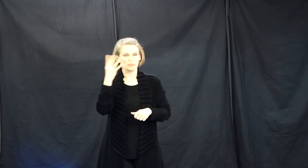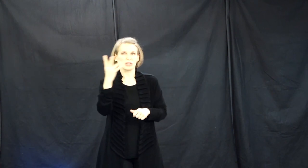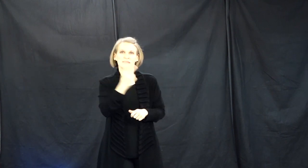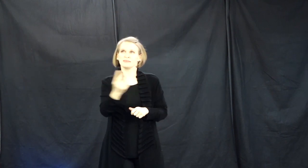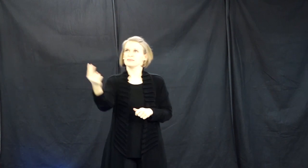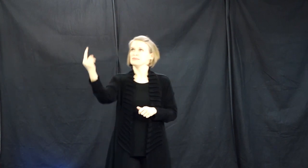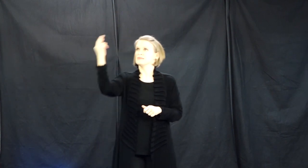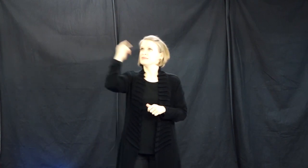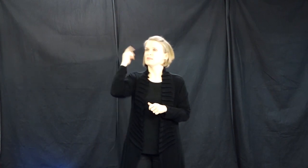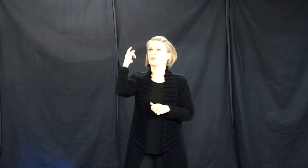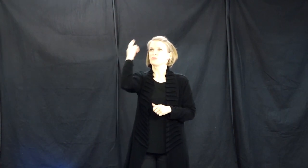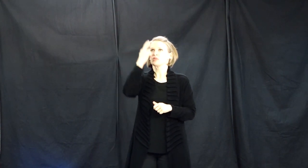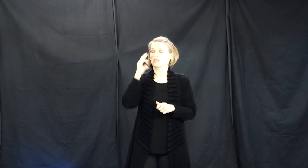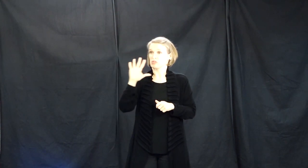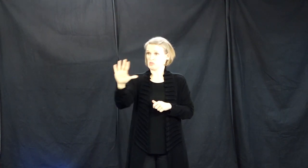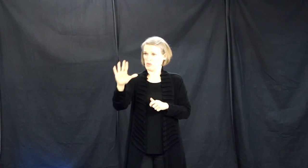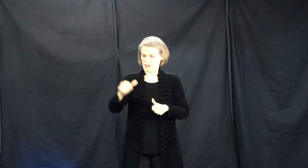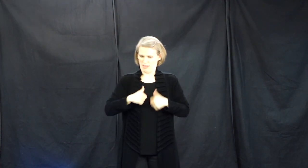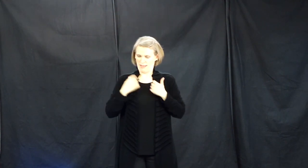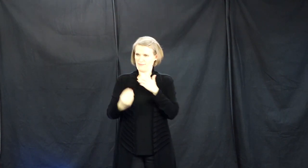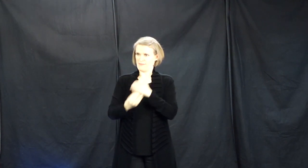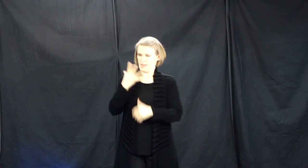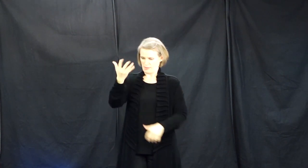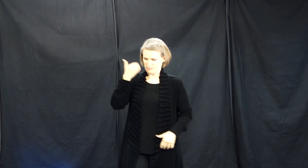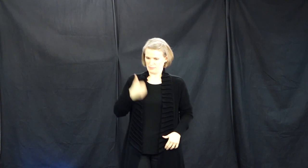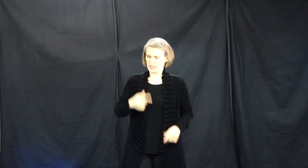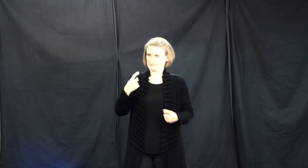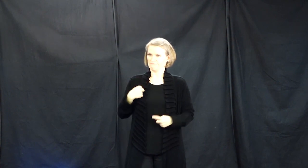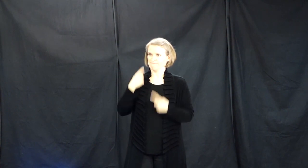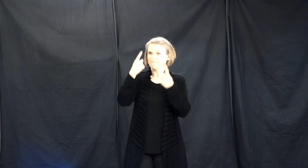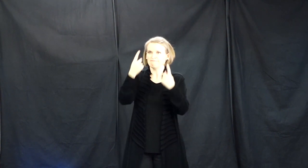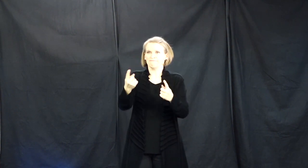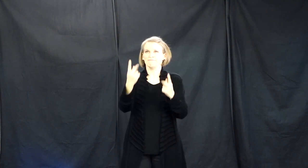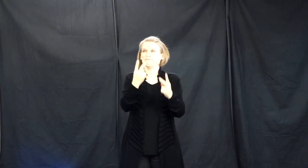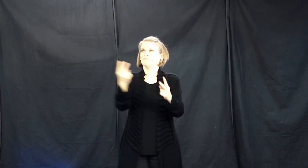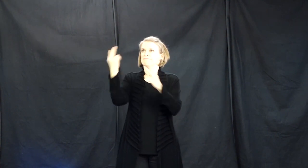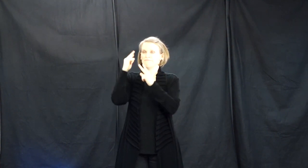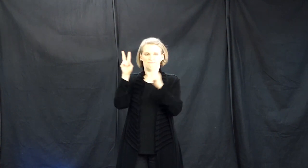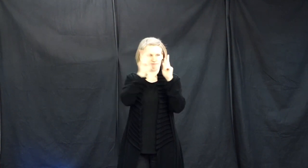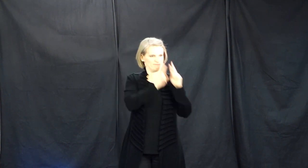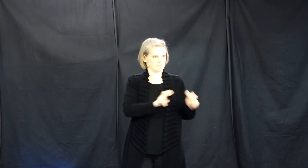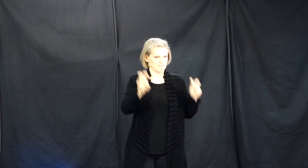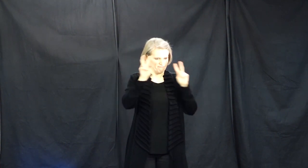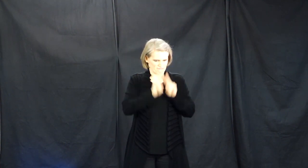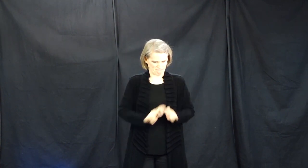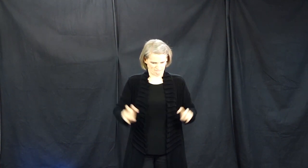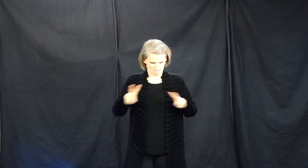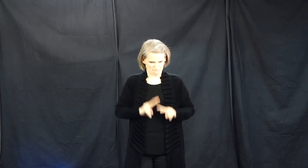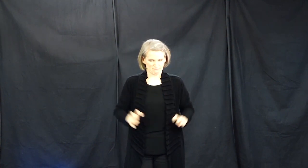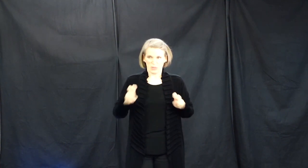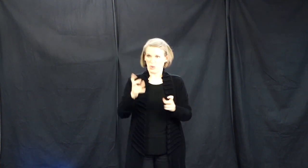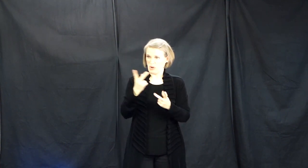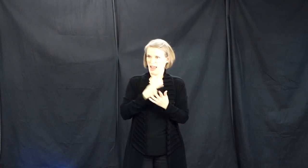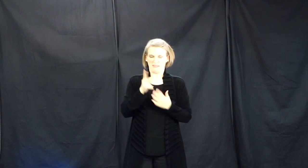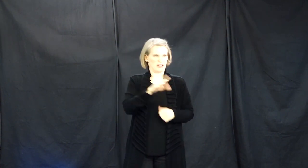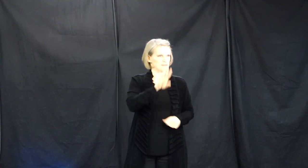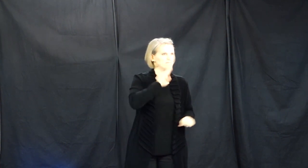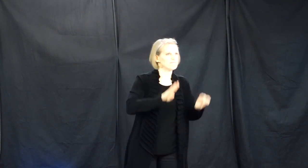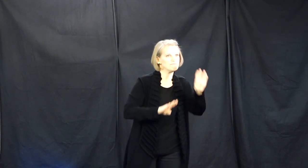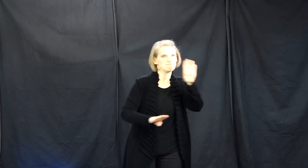the effects of your life on mine. I look back on where I failed, and in every place I checked,